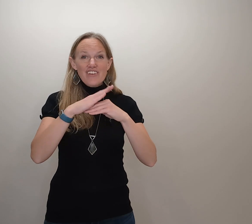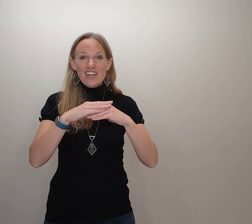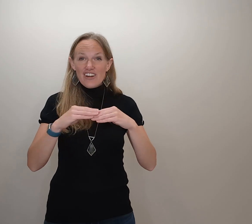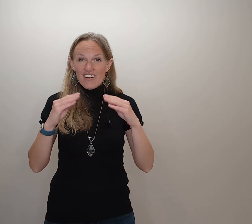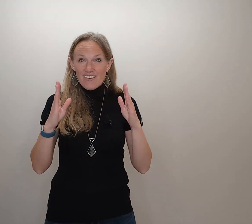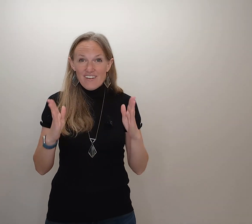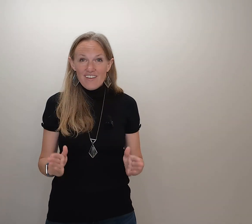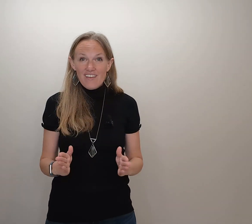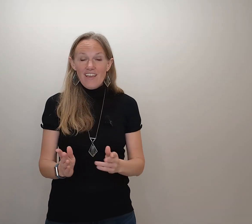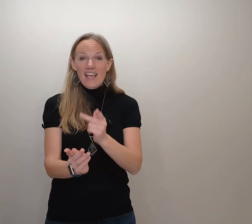comforter,